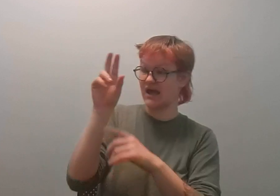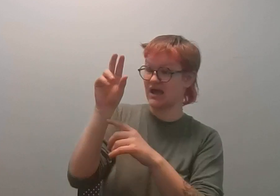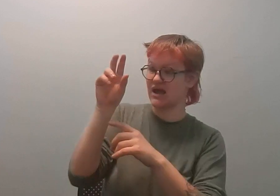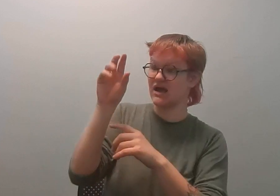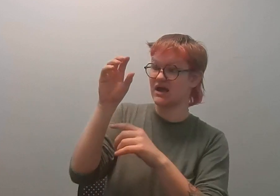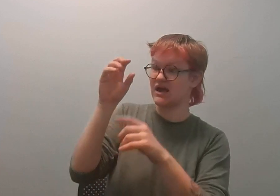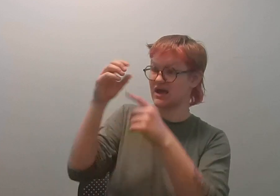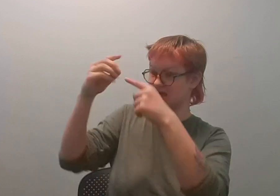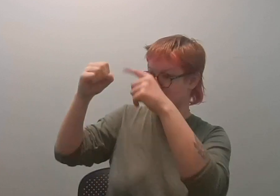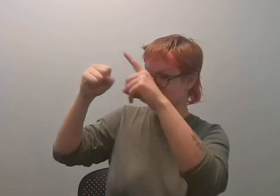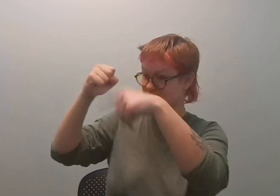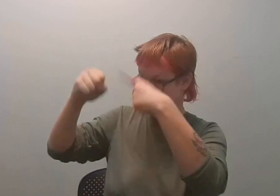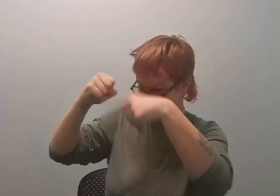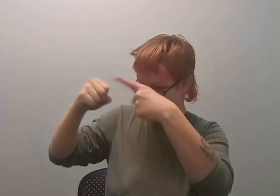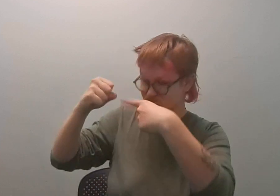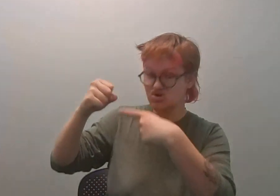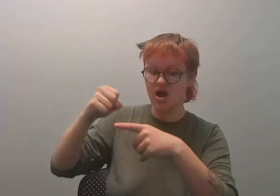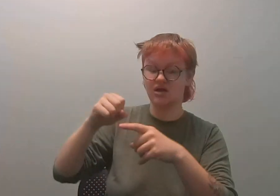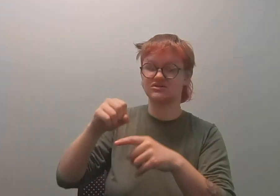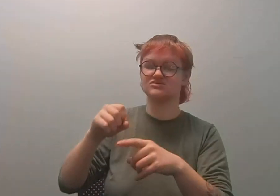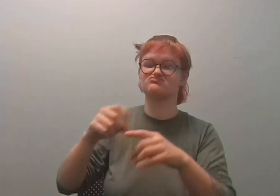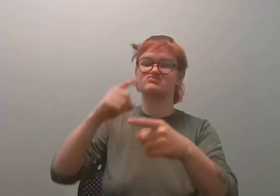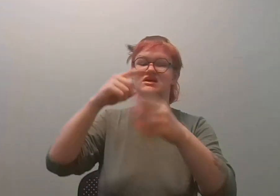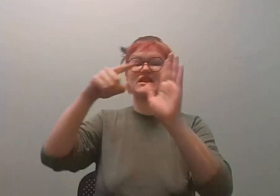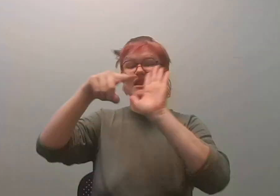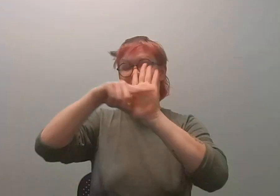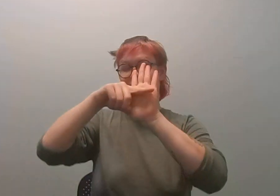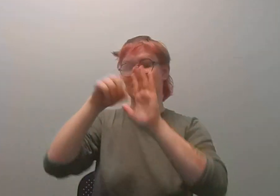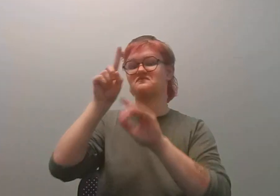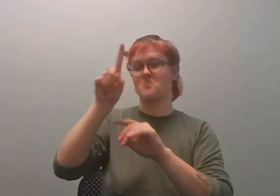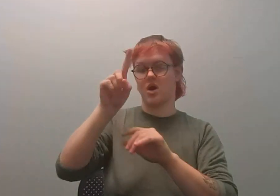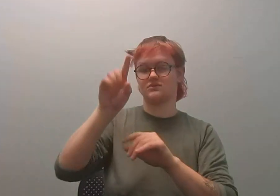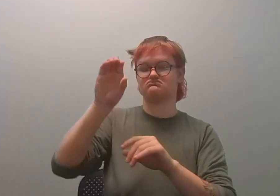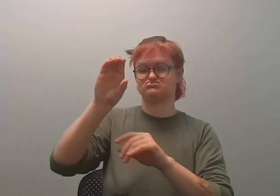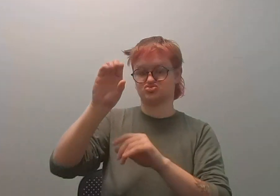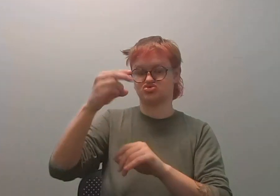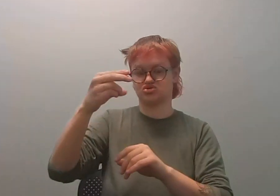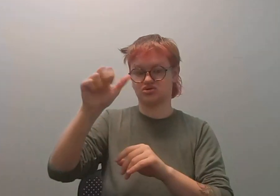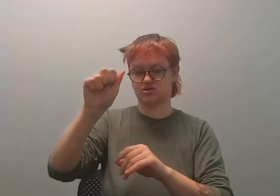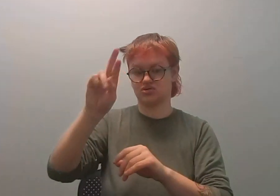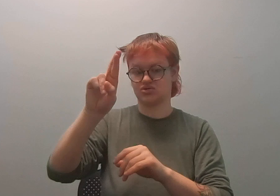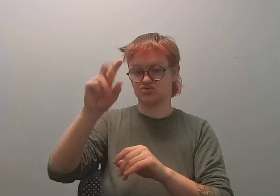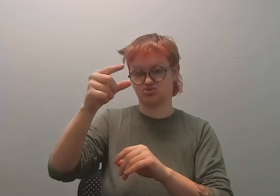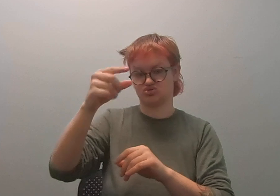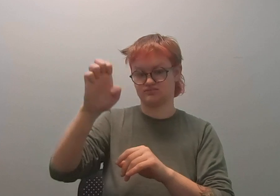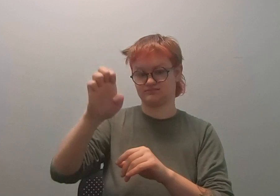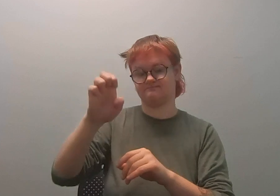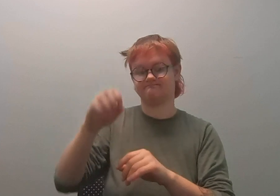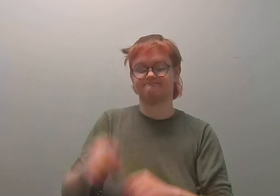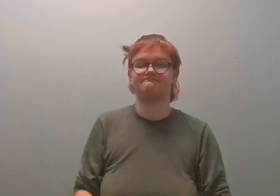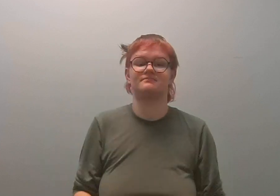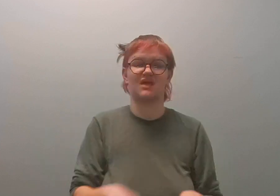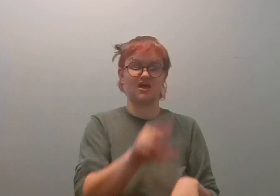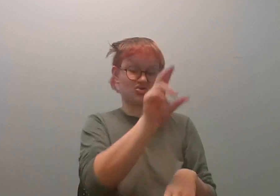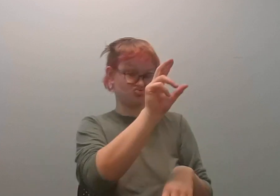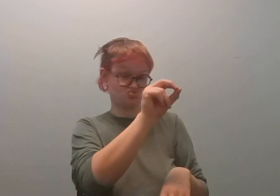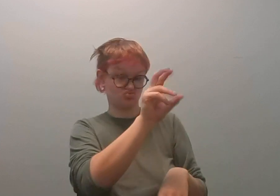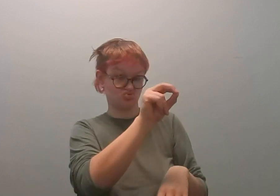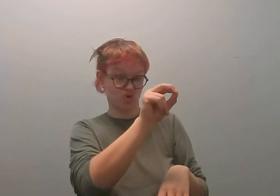U. Protons and neutrons have a similar mass, about 1 U. In comparison, electrons have a